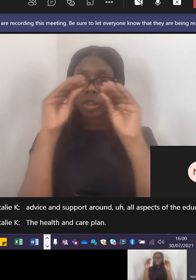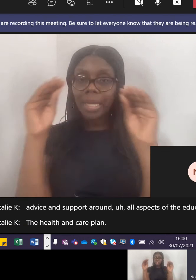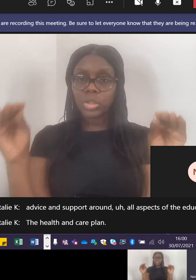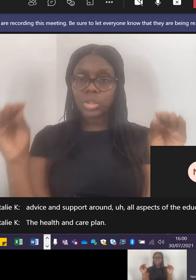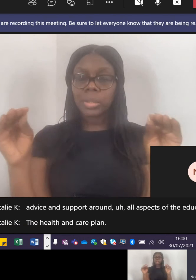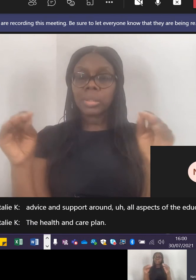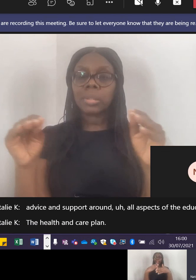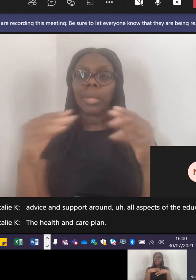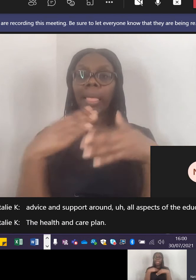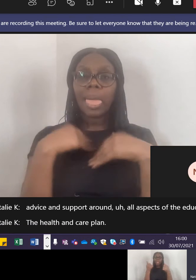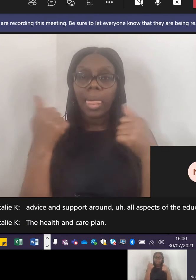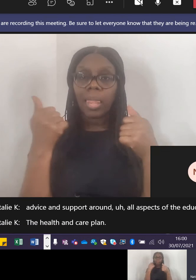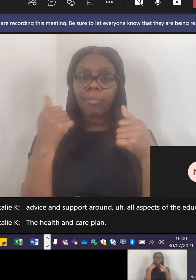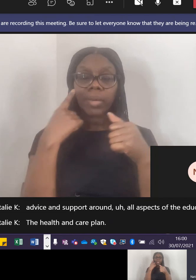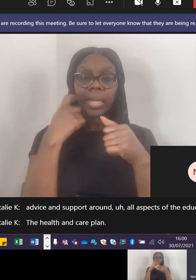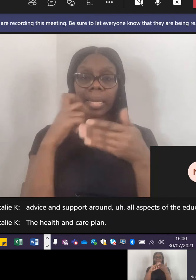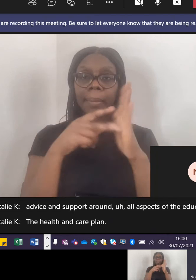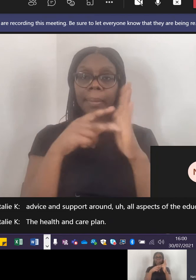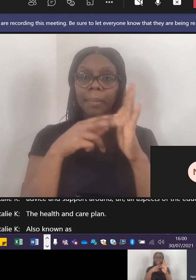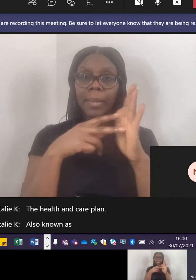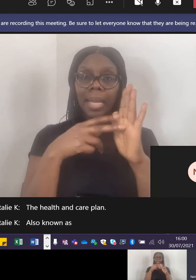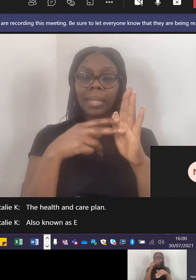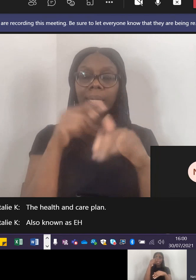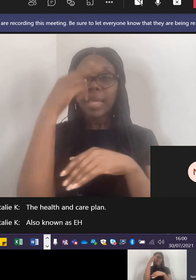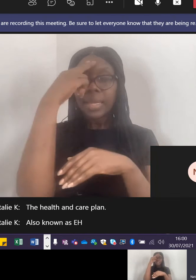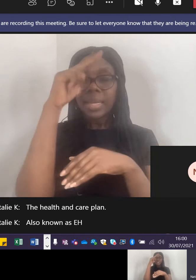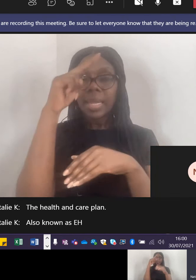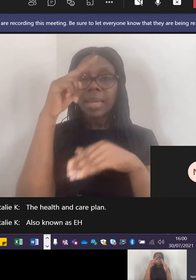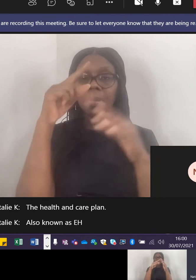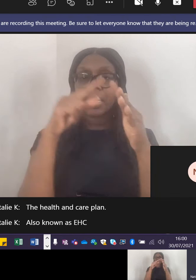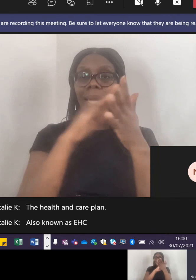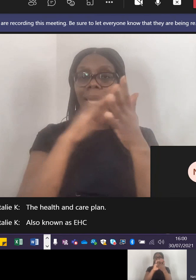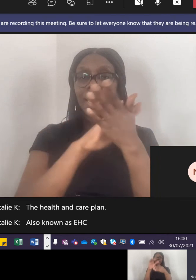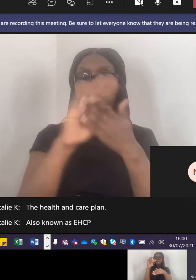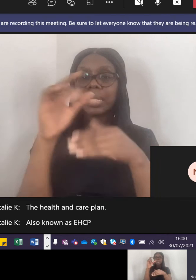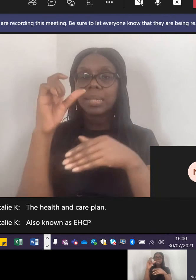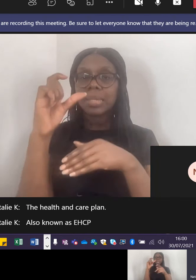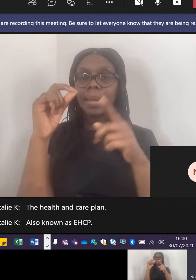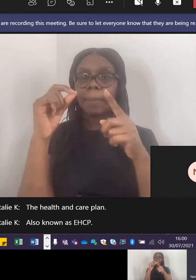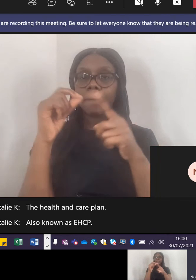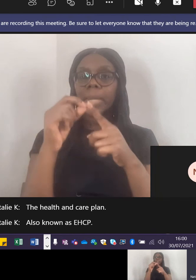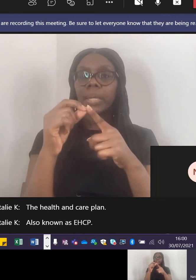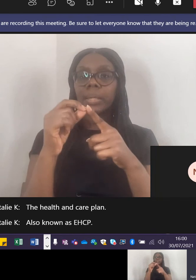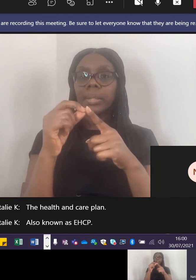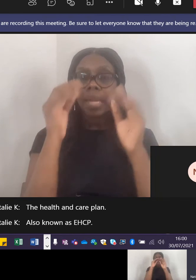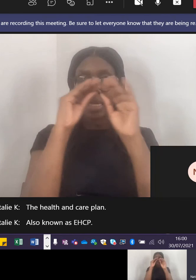also known as EHCP.